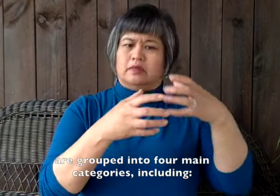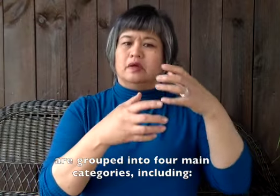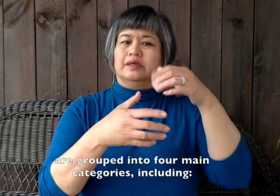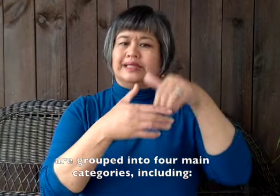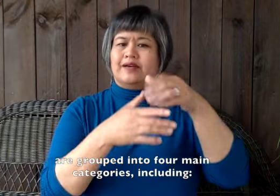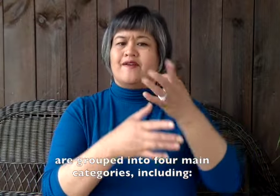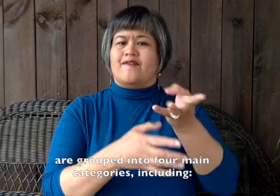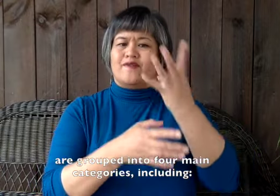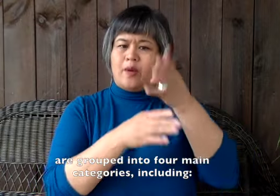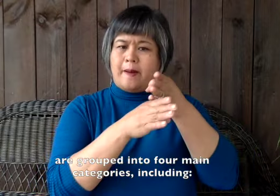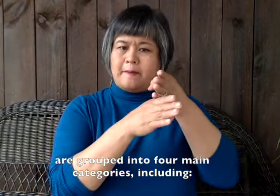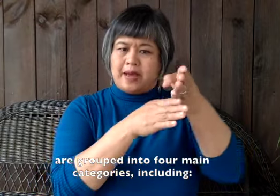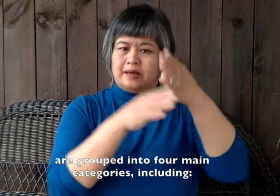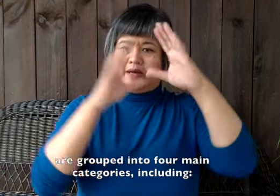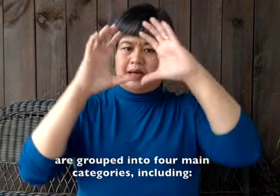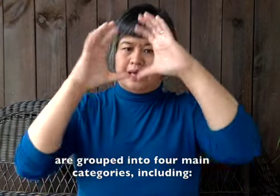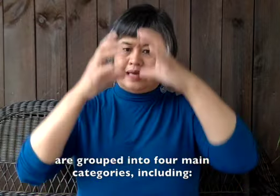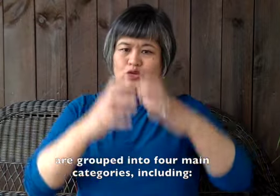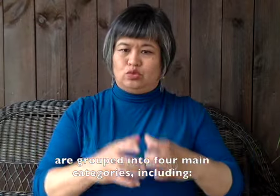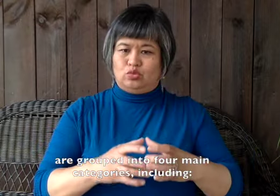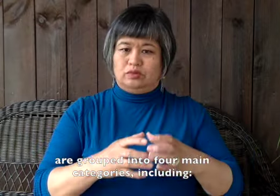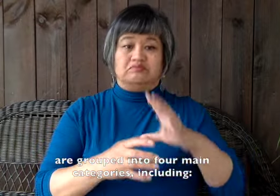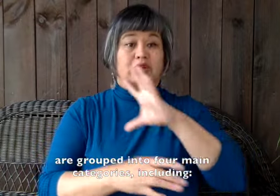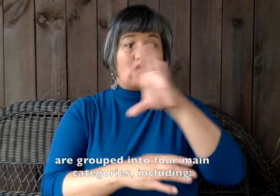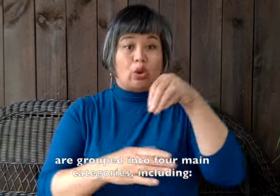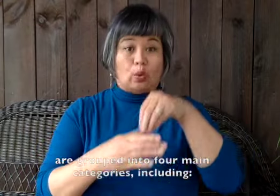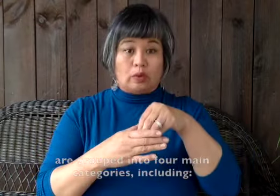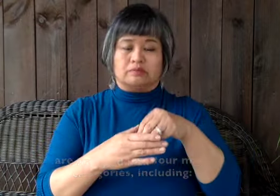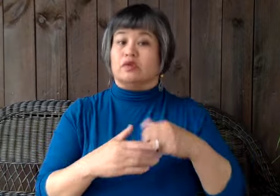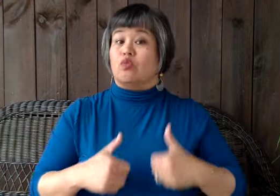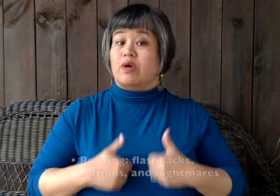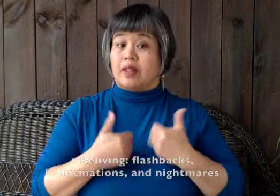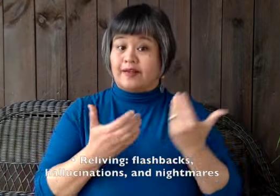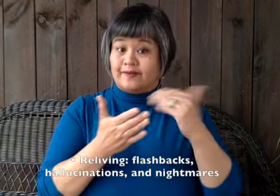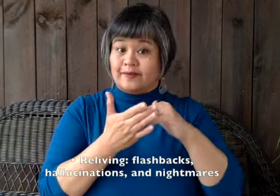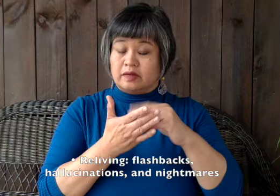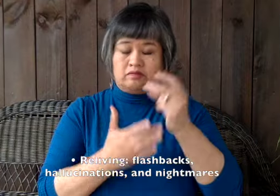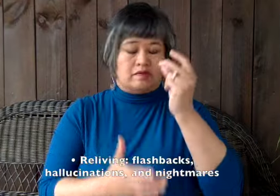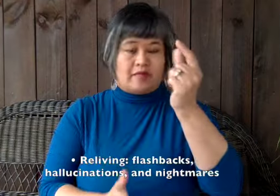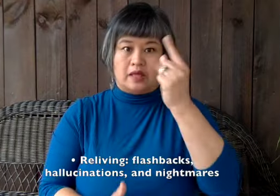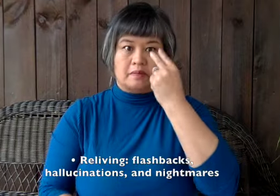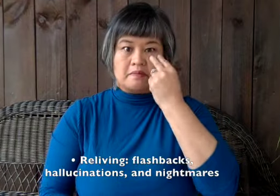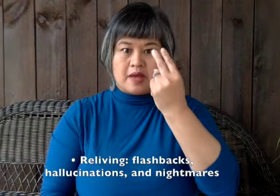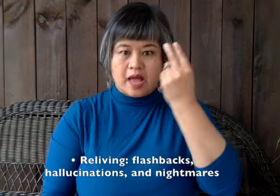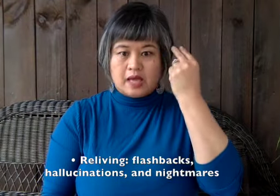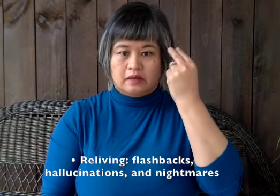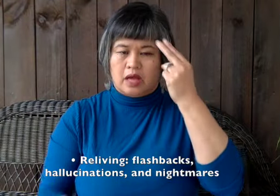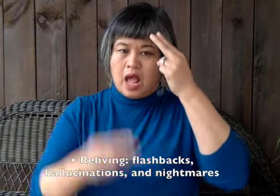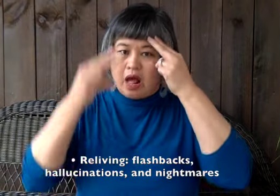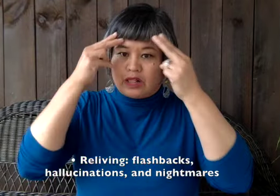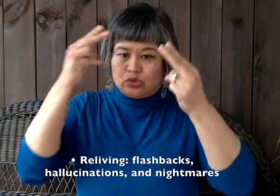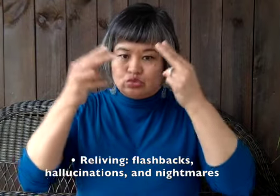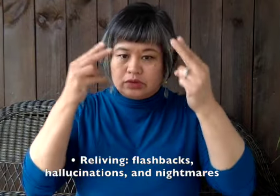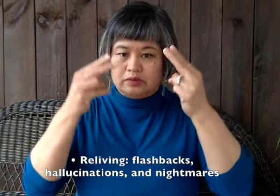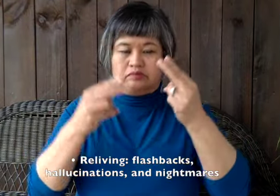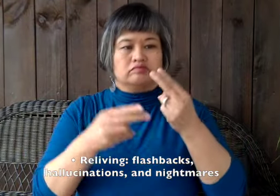They are grouped into 4 main categories, including reliving flashbacks, hallucinations,